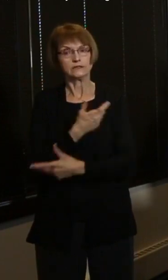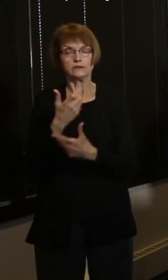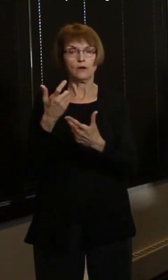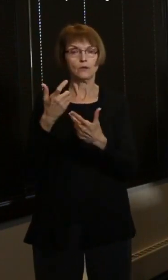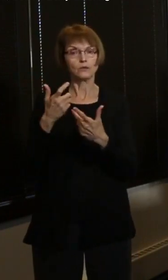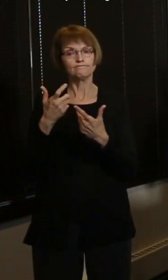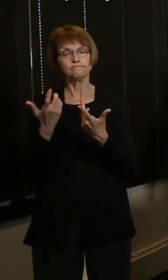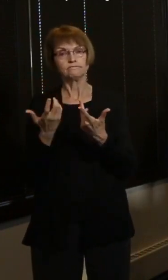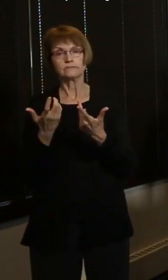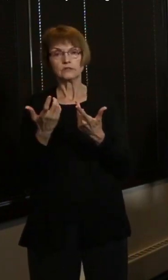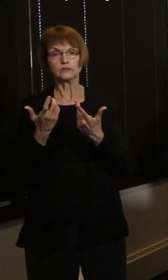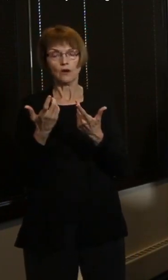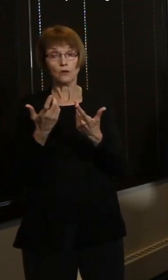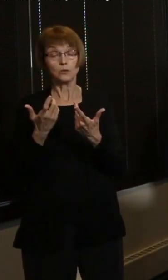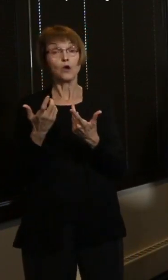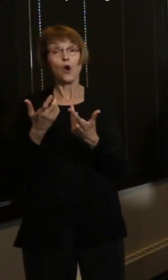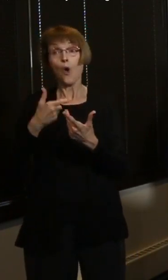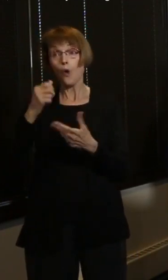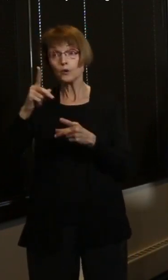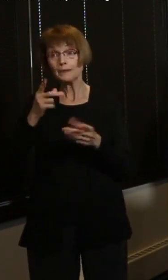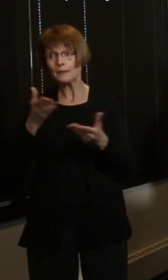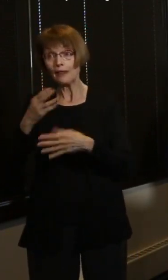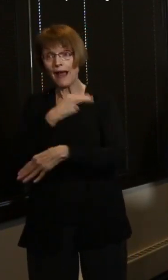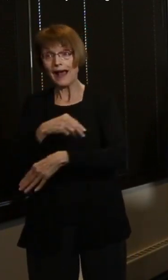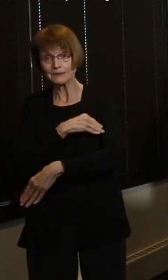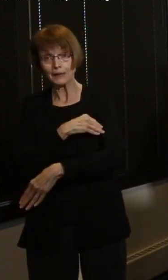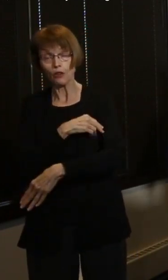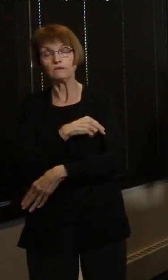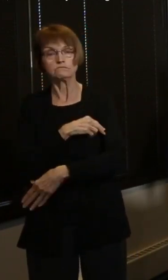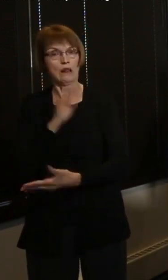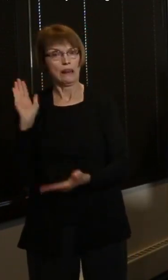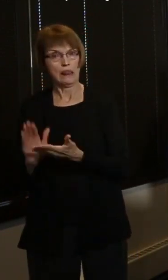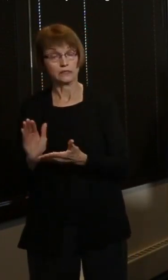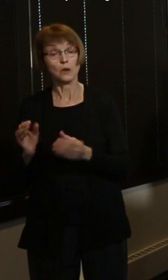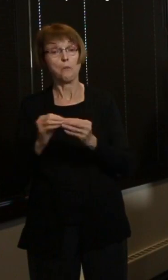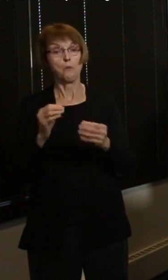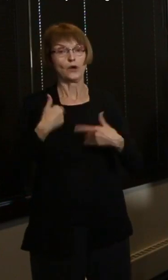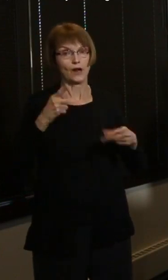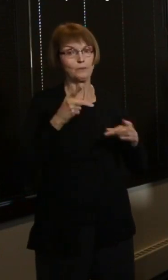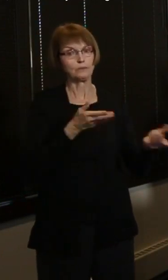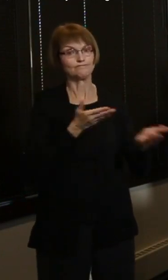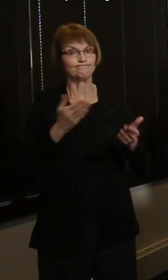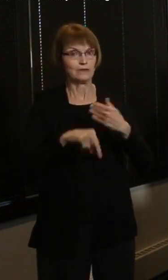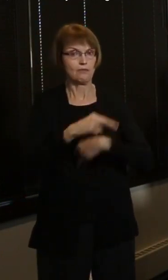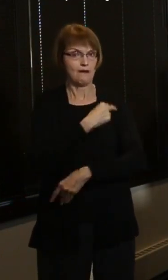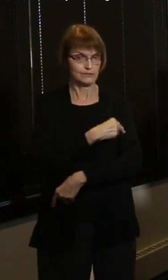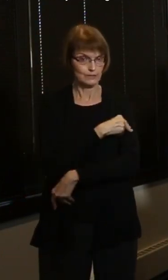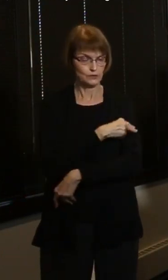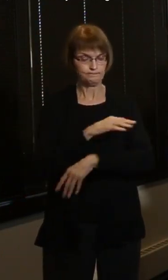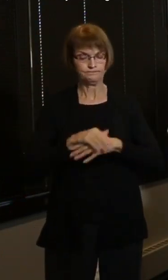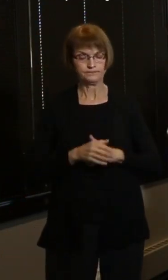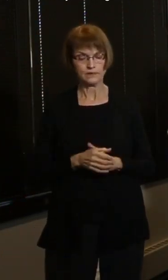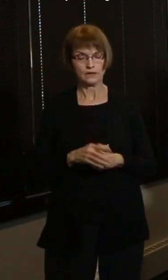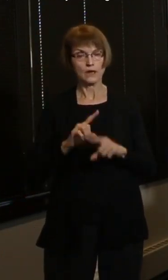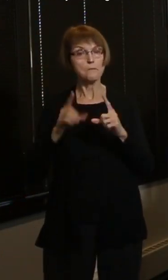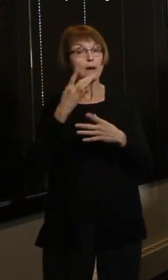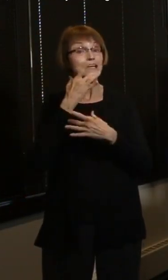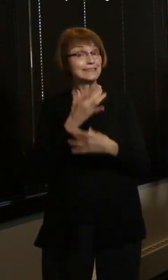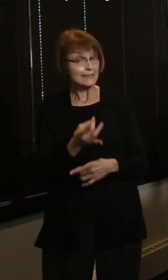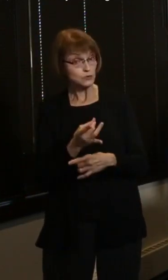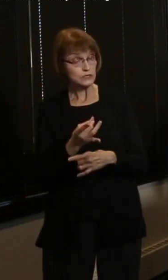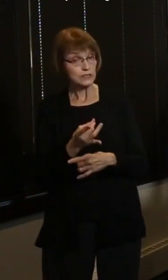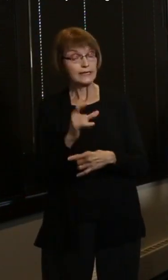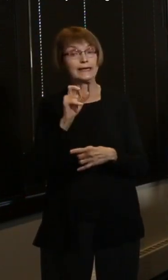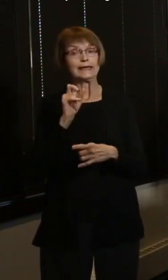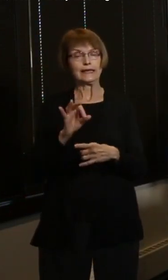being admitted, more younger people are being admitted to the hospital. An interesting thing, though, if you break